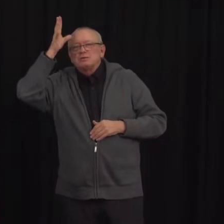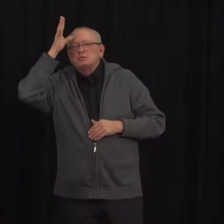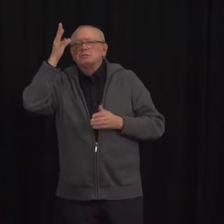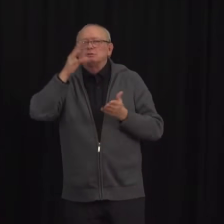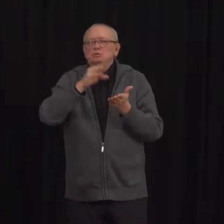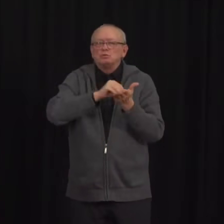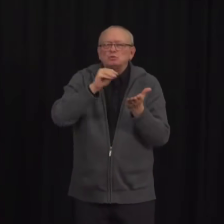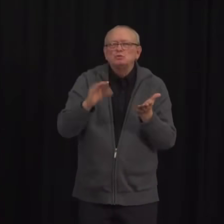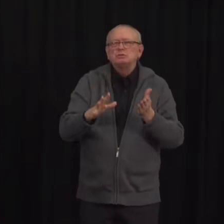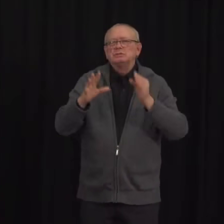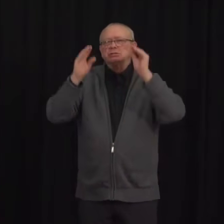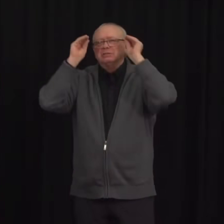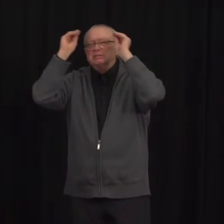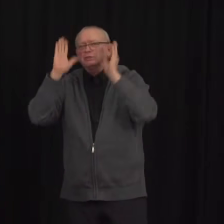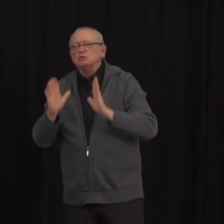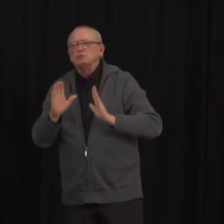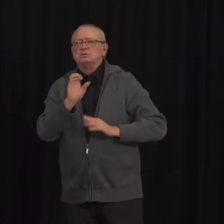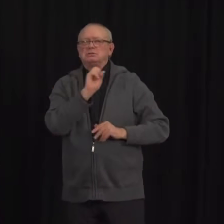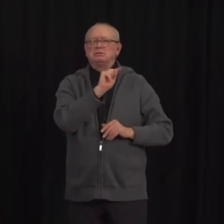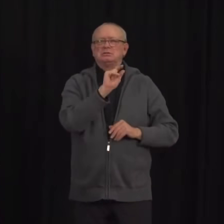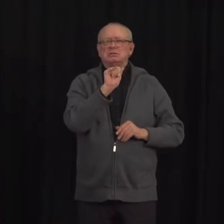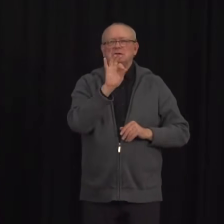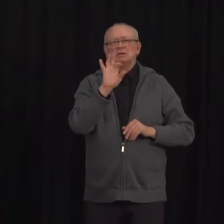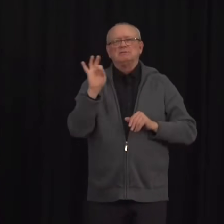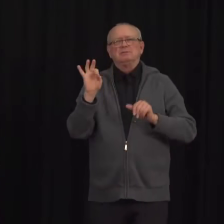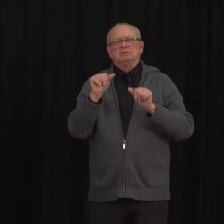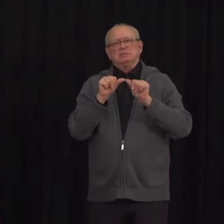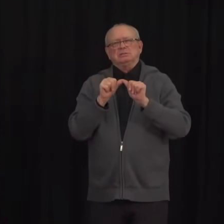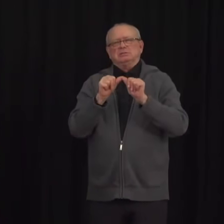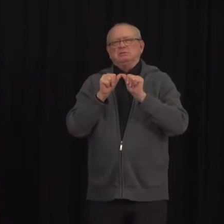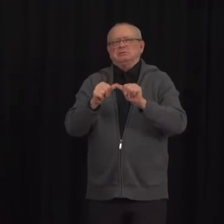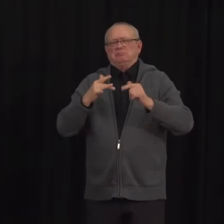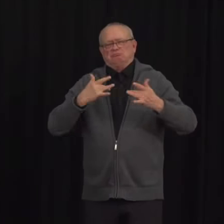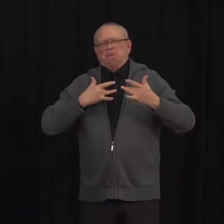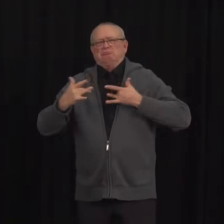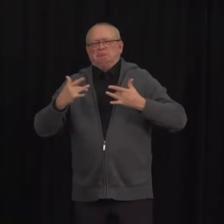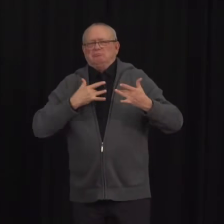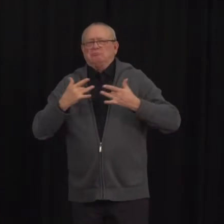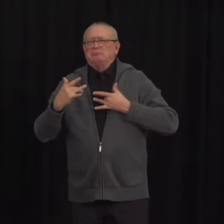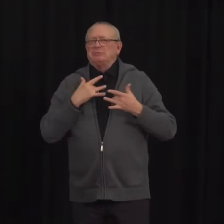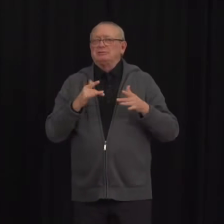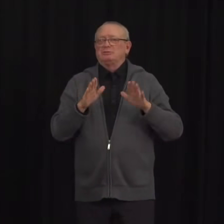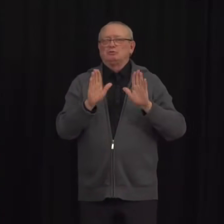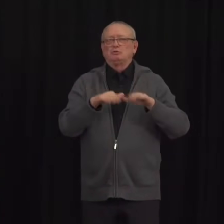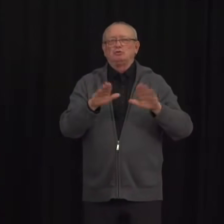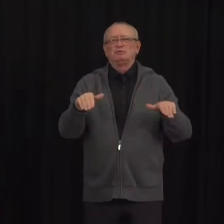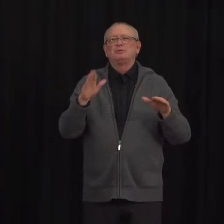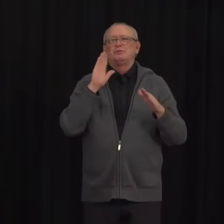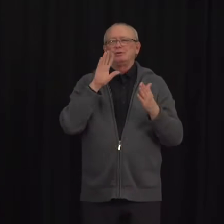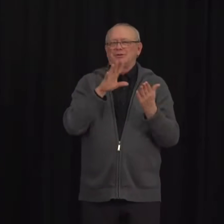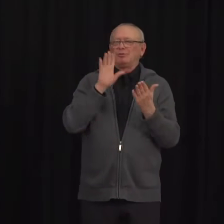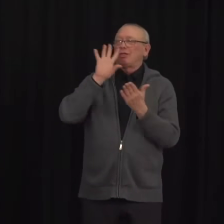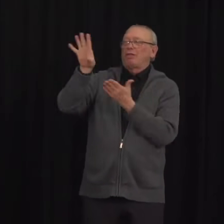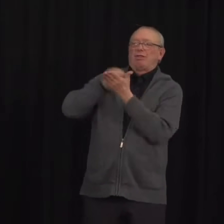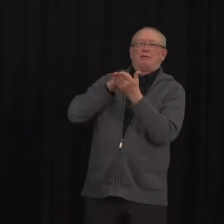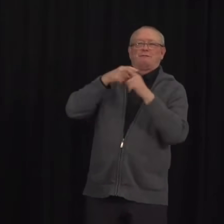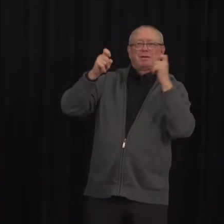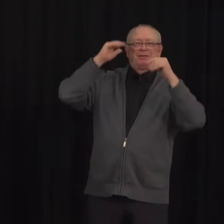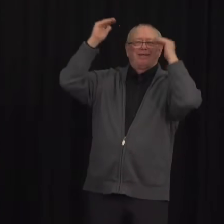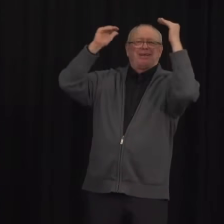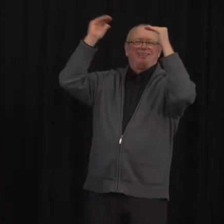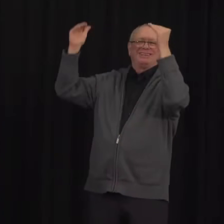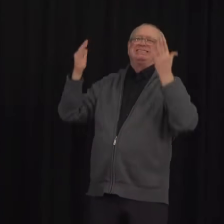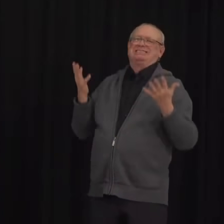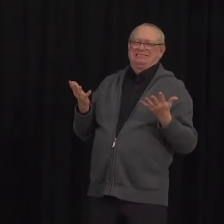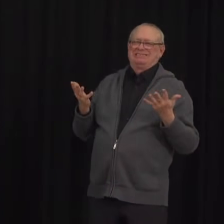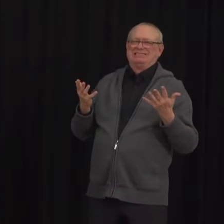staff continue to be concerned. As children can mimic adults, and parents know this happens at inopportune moments,